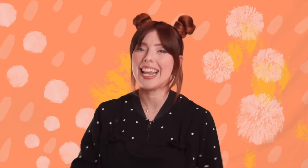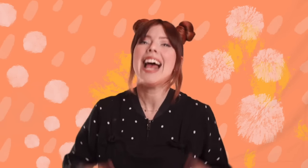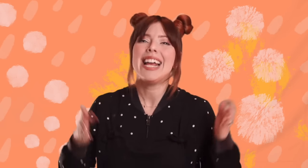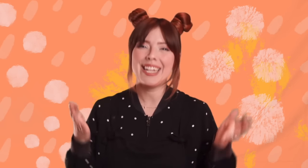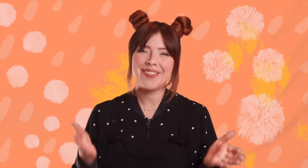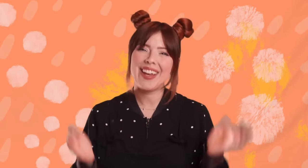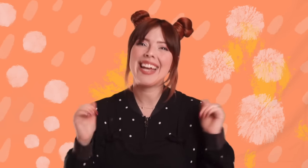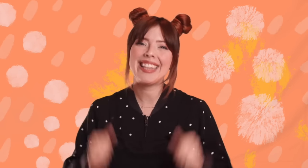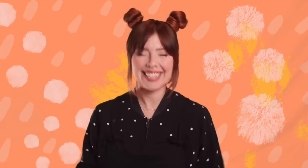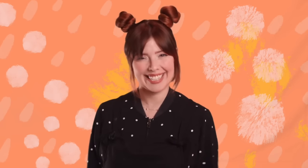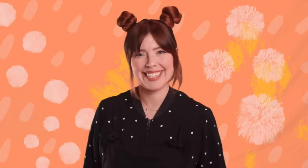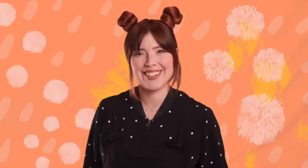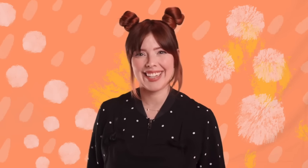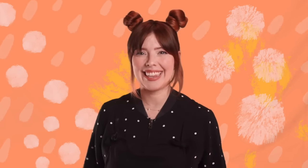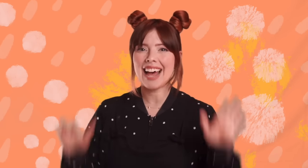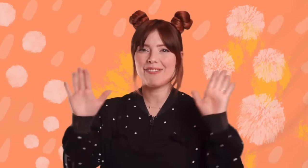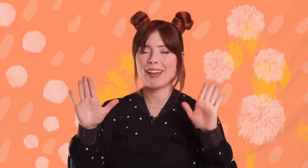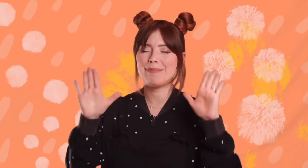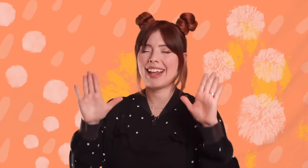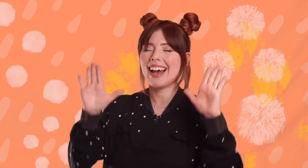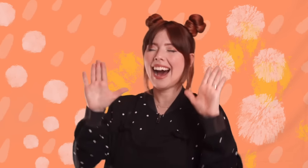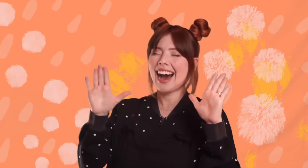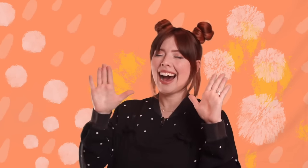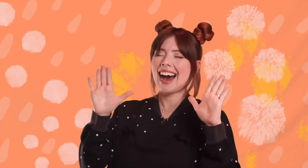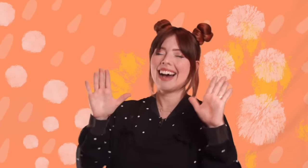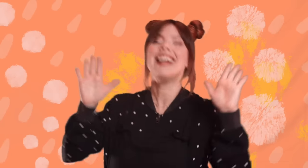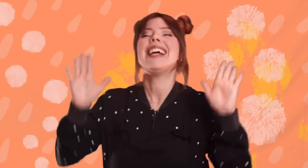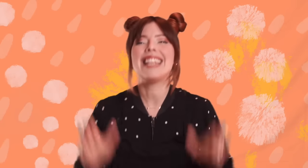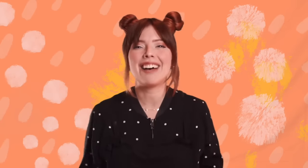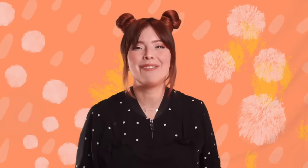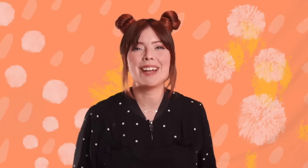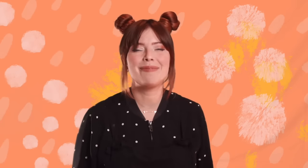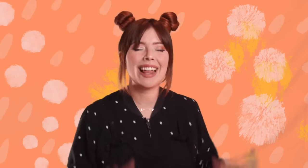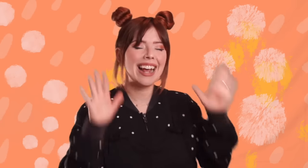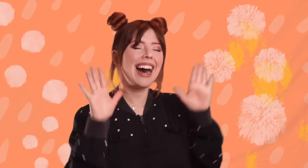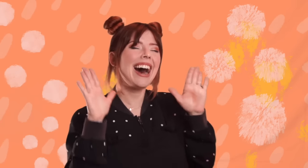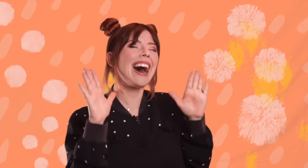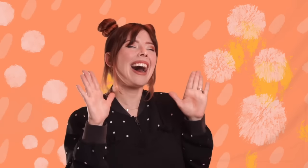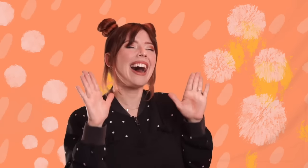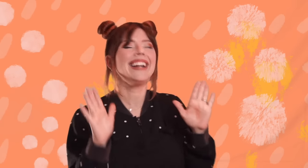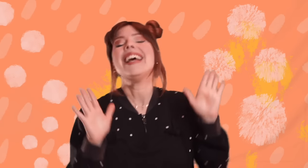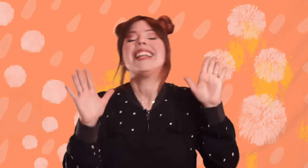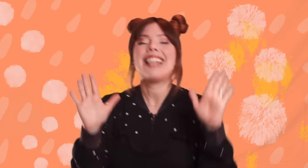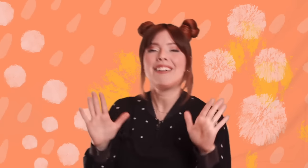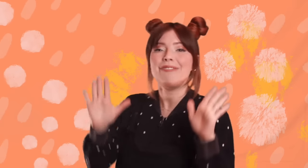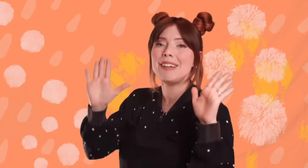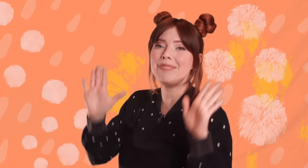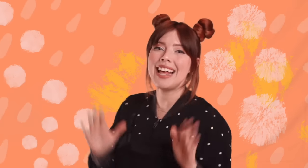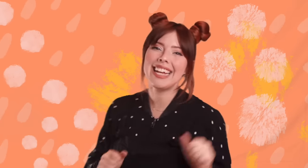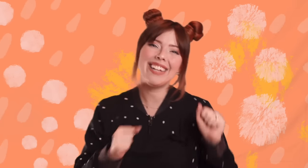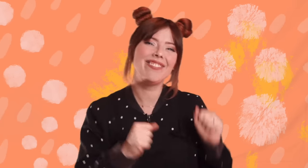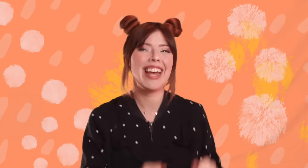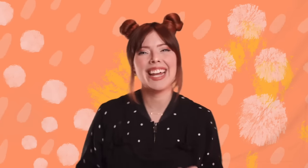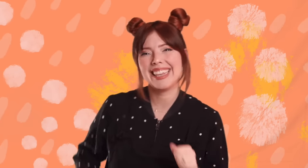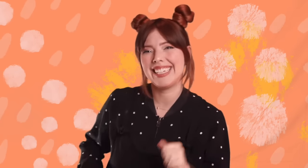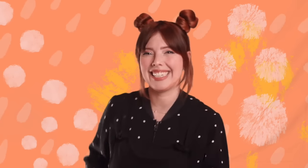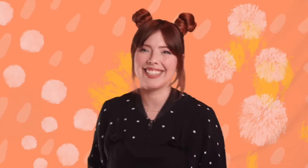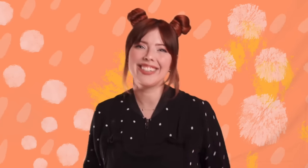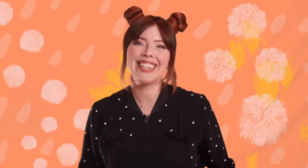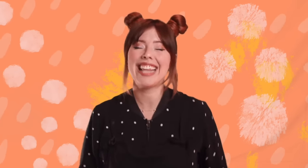He made the children laugh and play, ha ha, laugh and play, ha ha, laugh and play. He made the children laugh